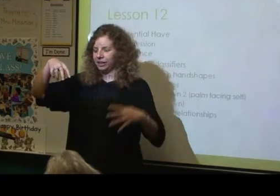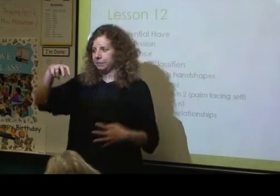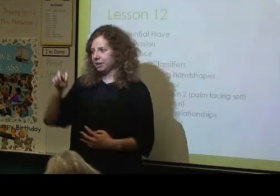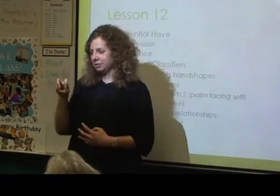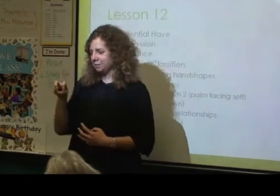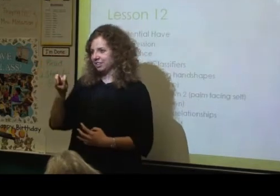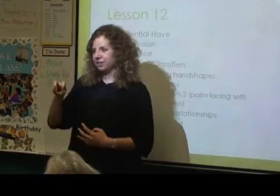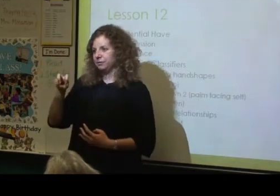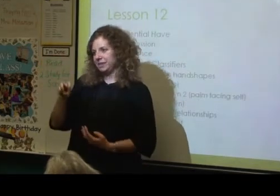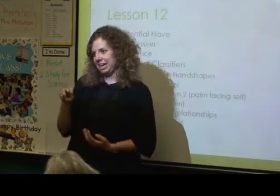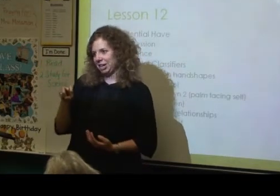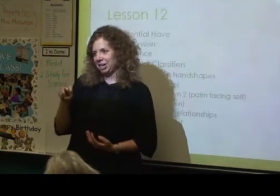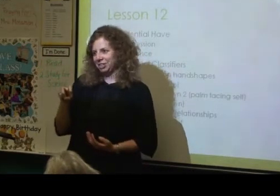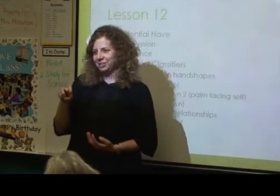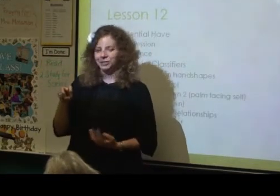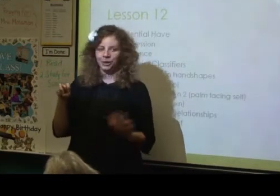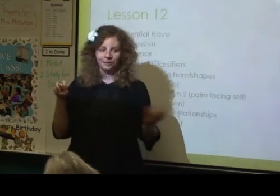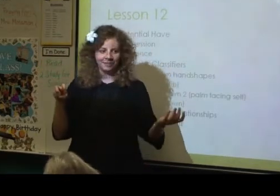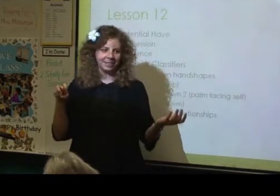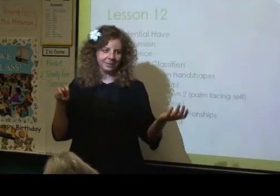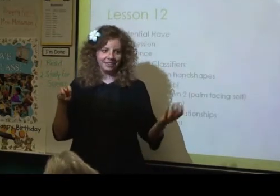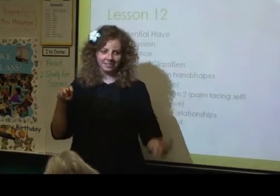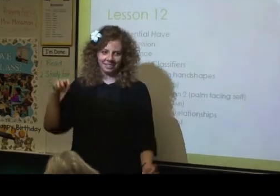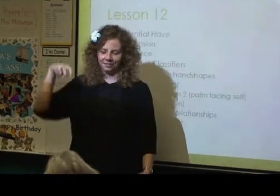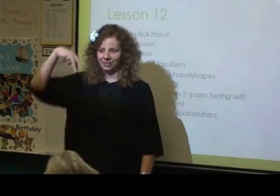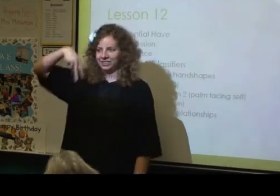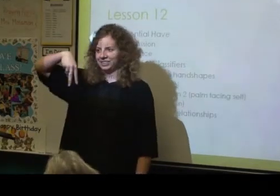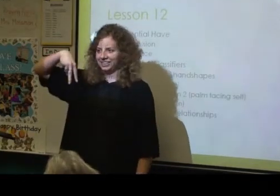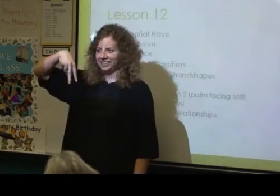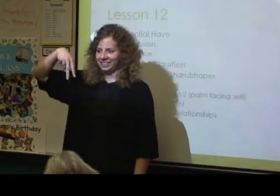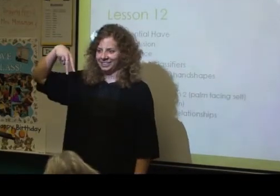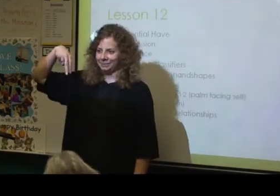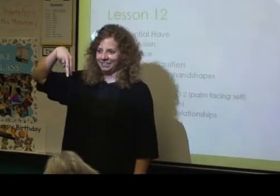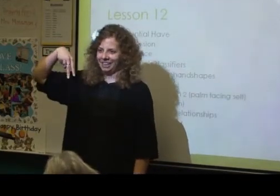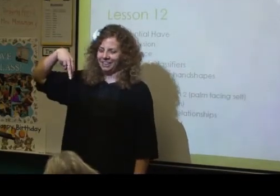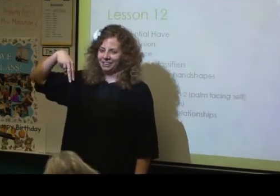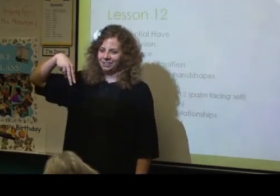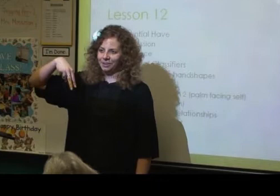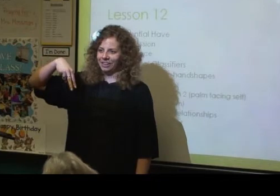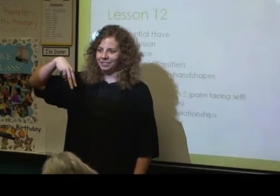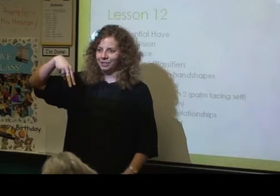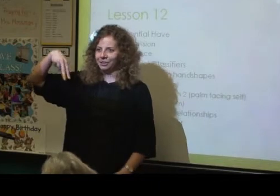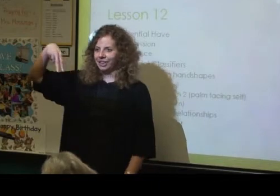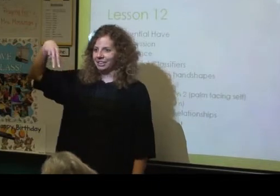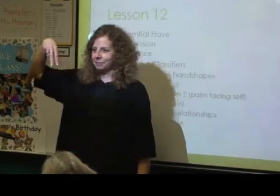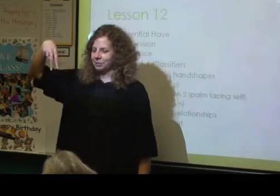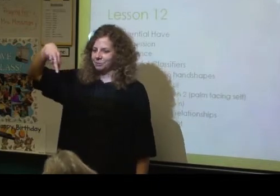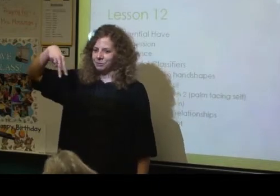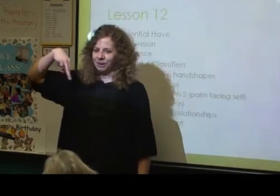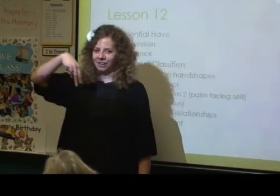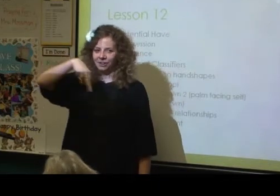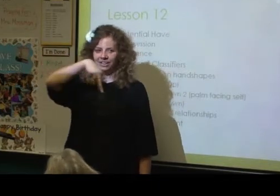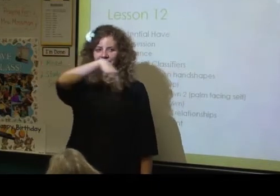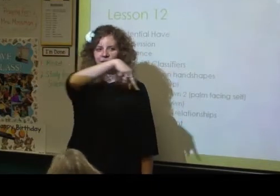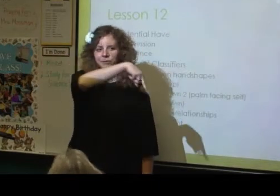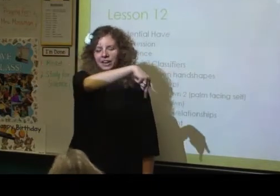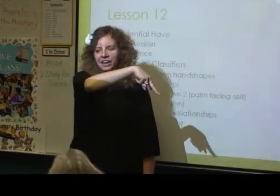like a bear or something, then it would be here. So that's why there's a difference, because it stands up like that. So I can do like the person was walking across this